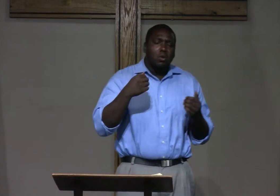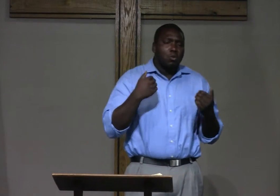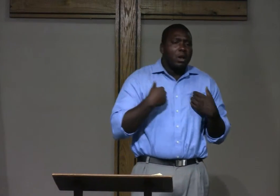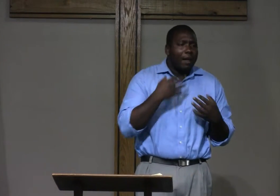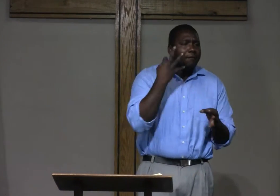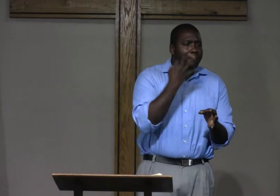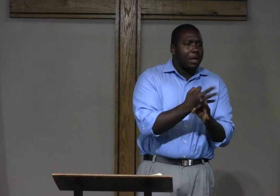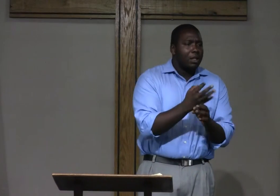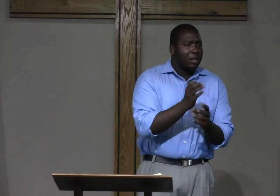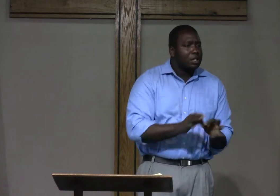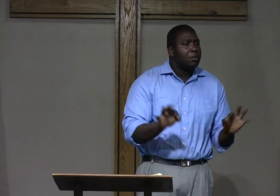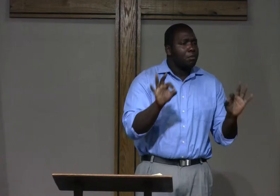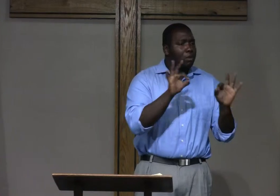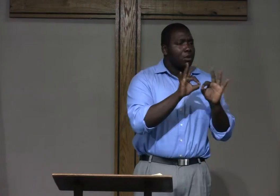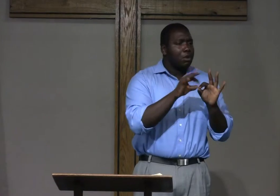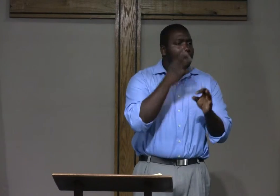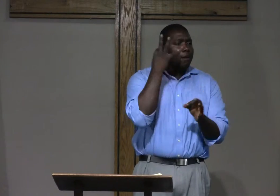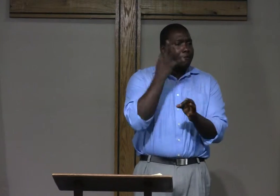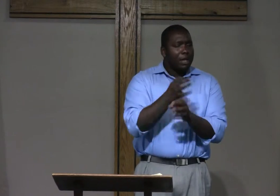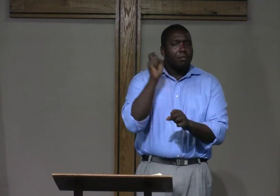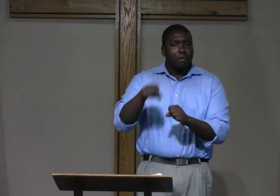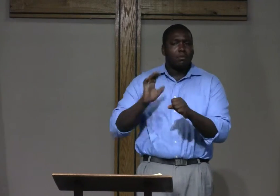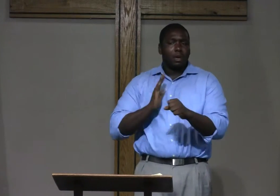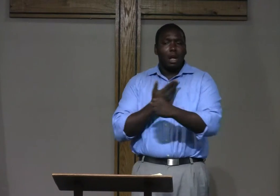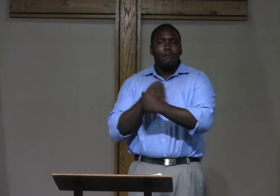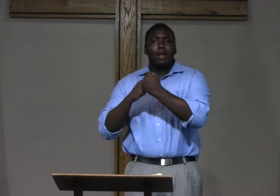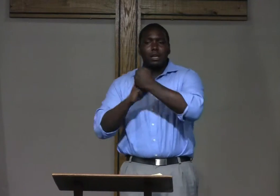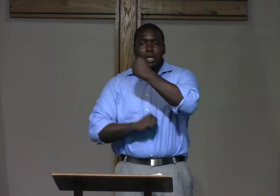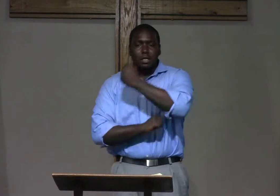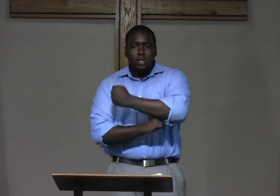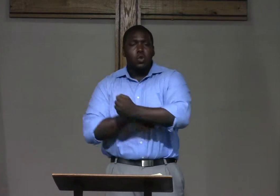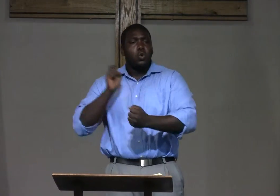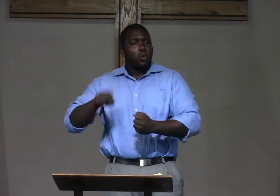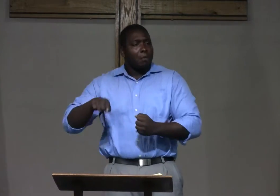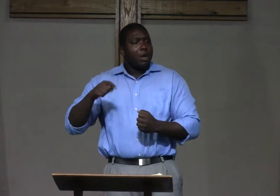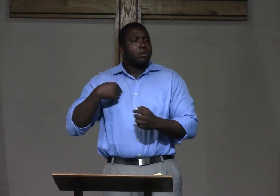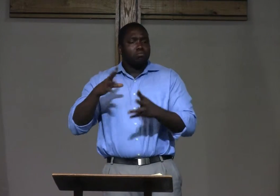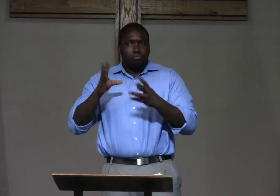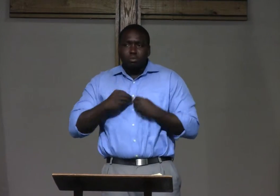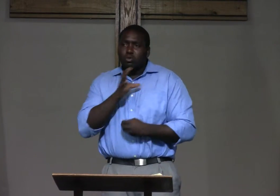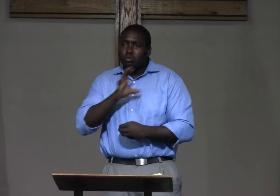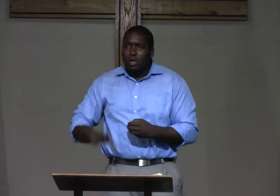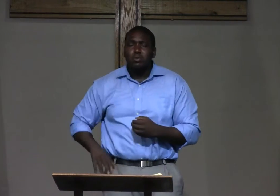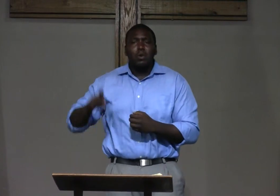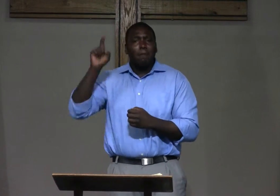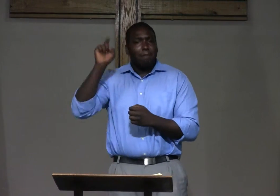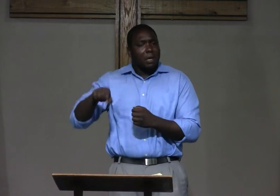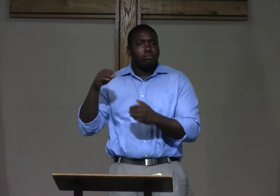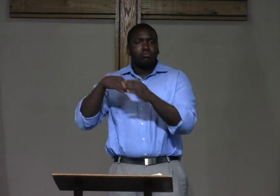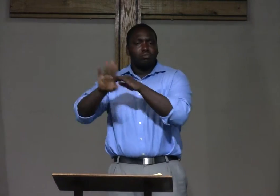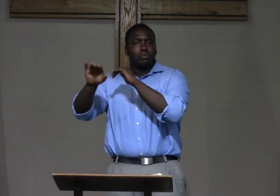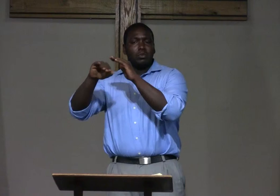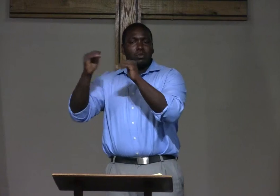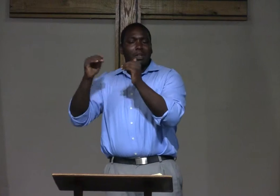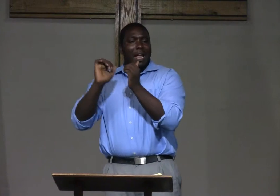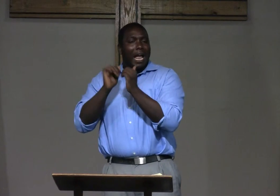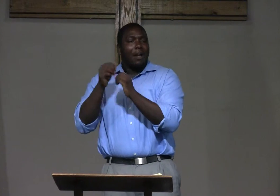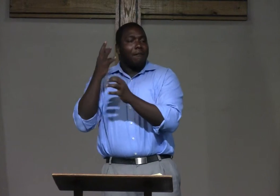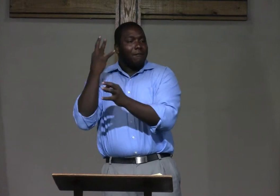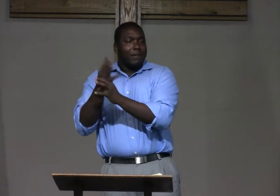So what that means is, yes, we have faith in Jesus Christ, and that is important, and faith must be our foundation. Jesus Christ is our foundation, and